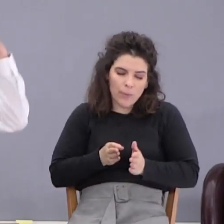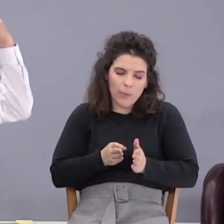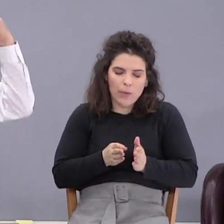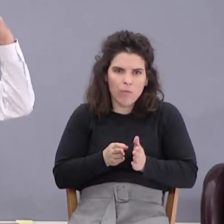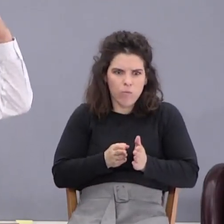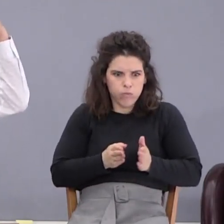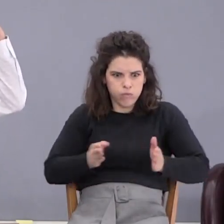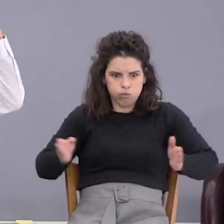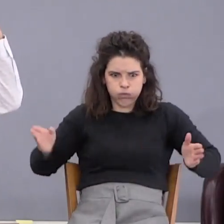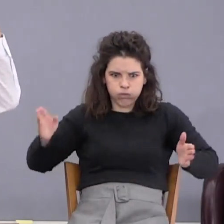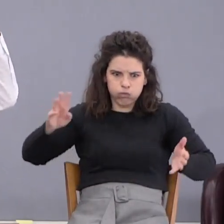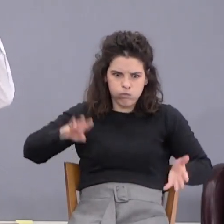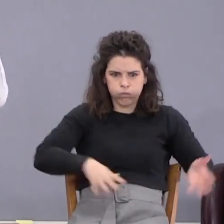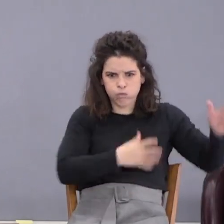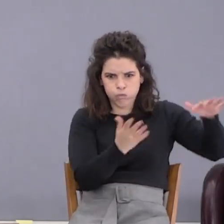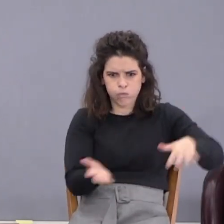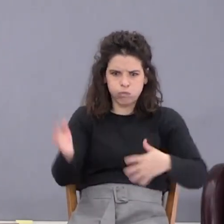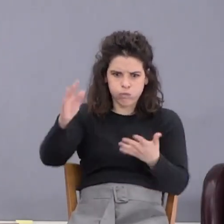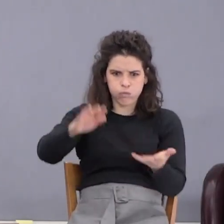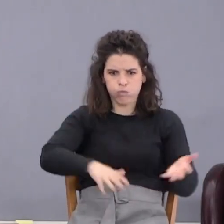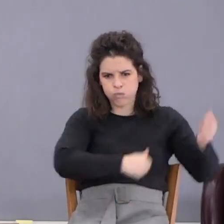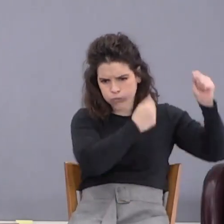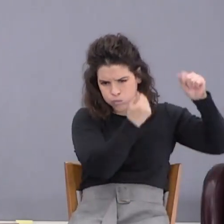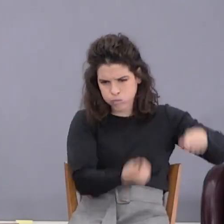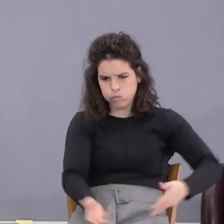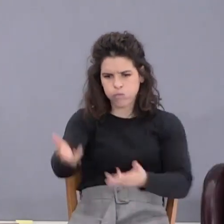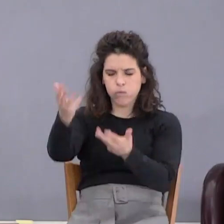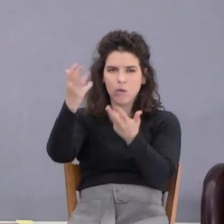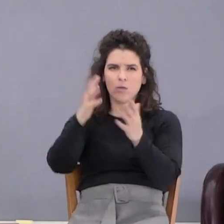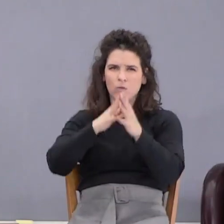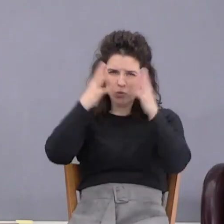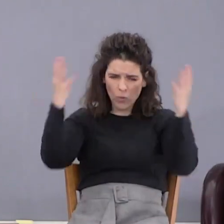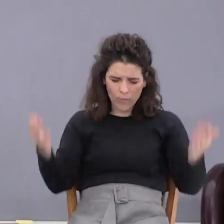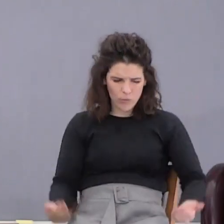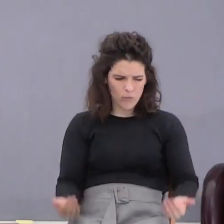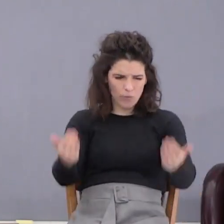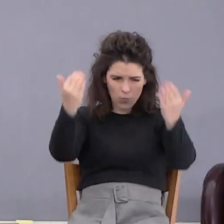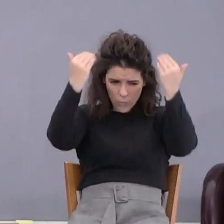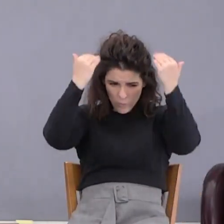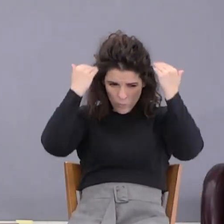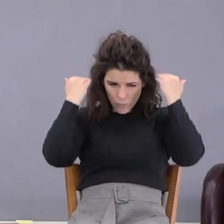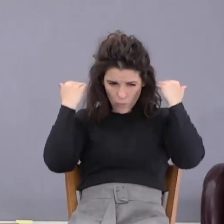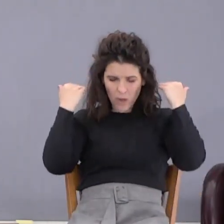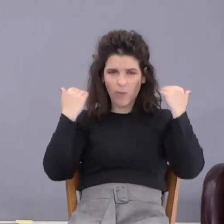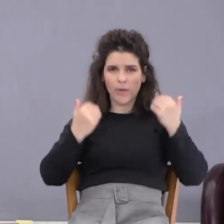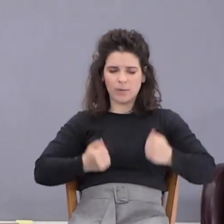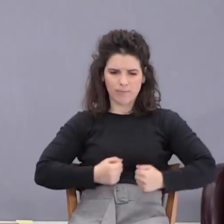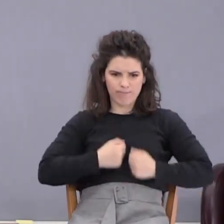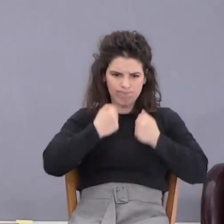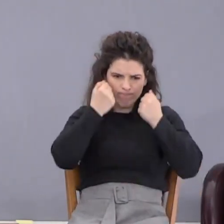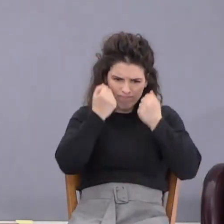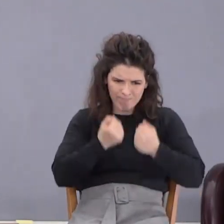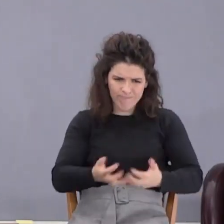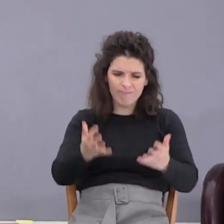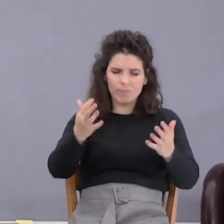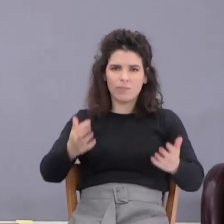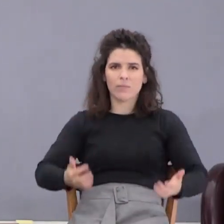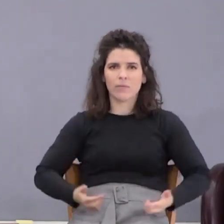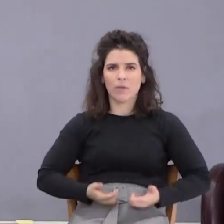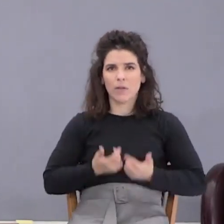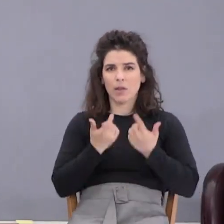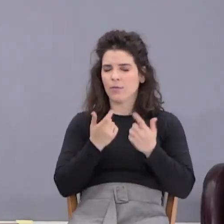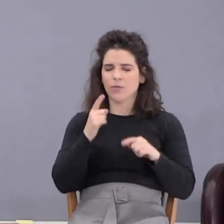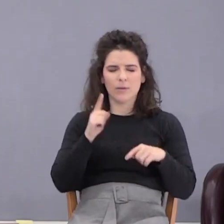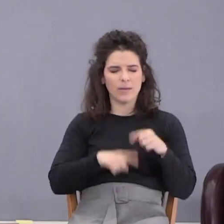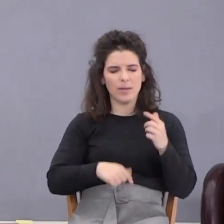It's this overwhelming gush. An overwhelming force of abundant life. Okay, so again, you